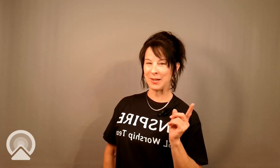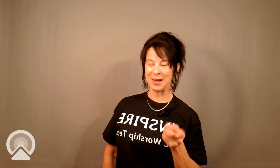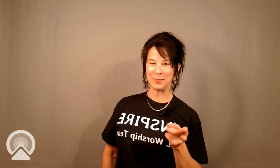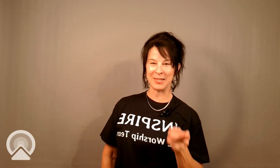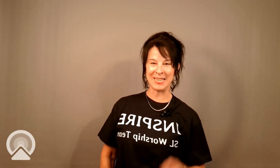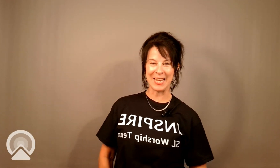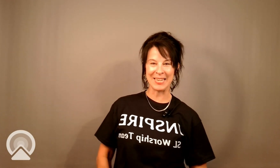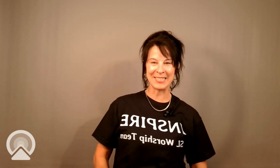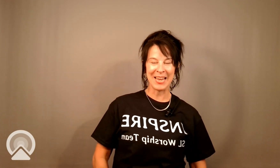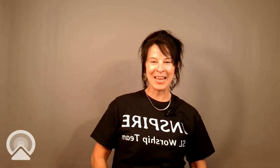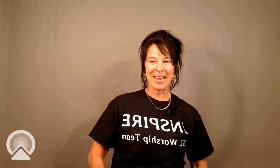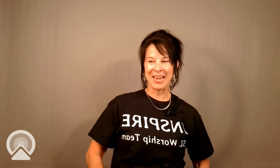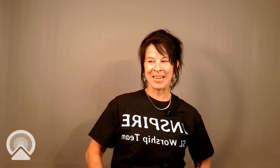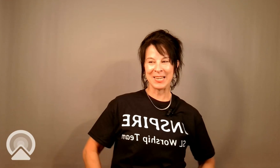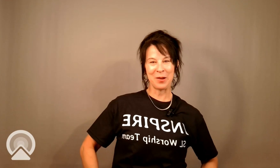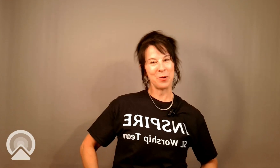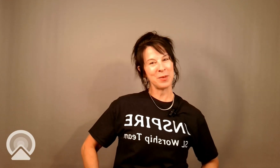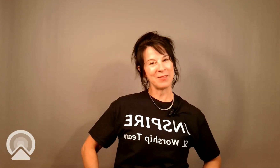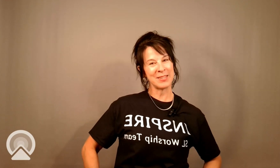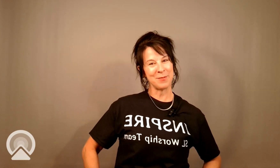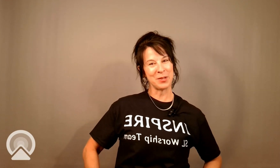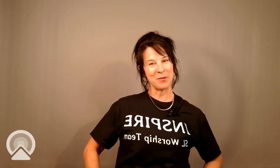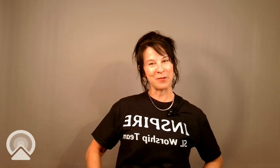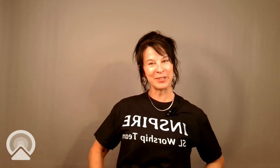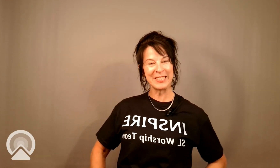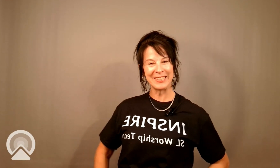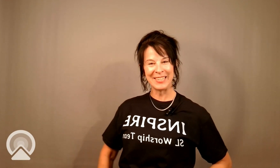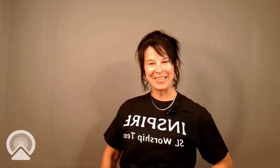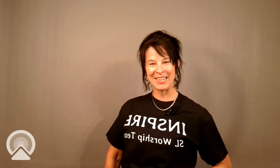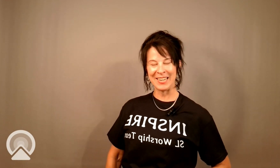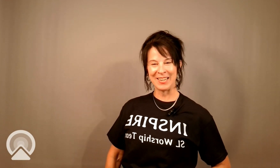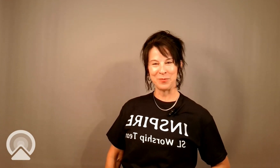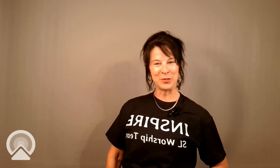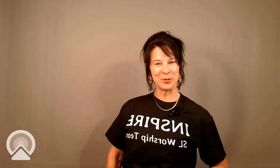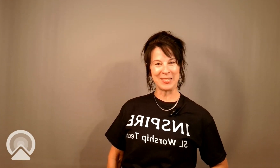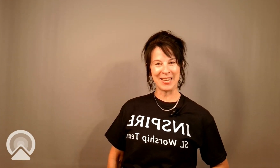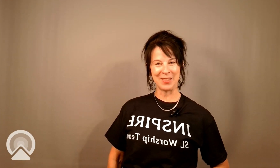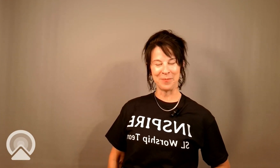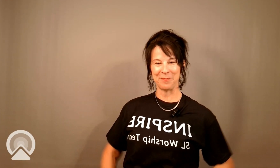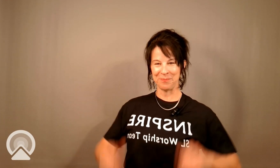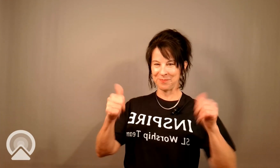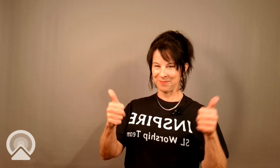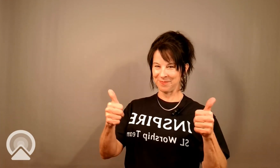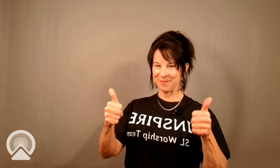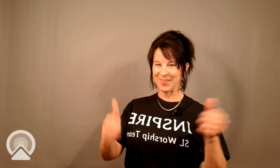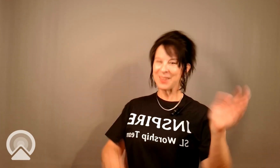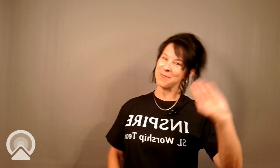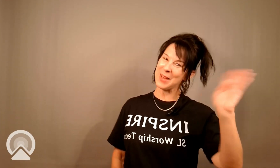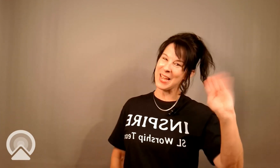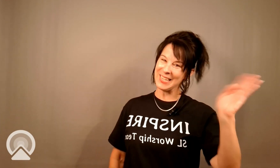couple of days, and I hope you have time to go over it, and we'll do it together. Bye.